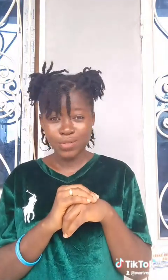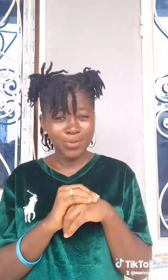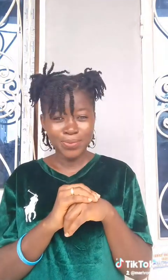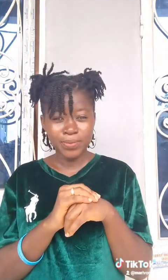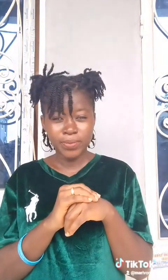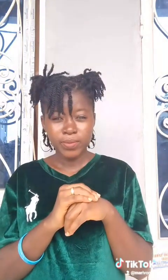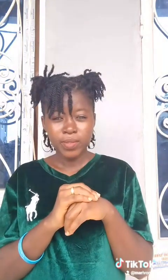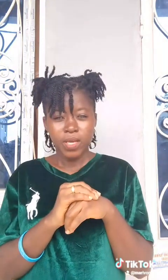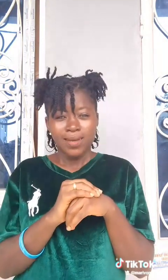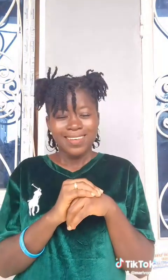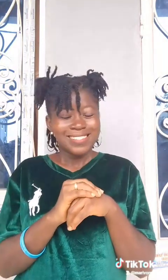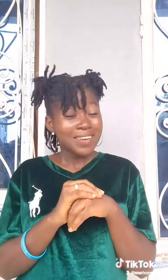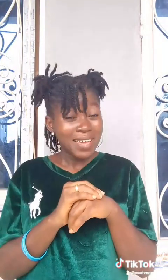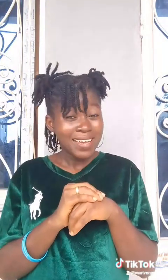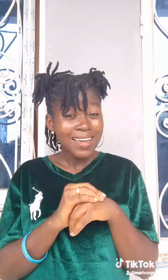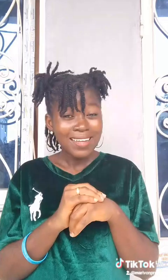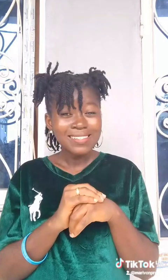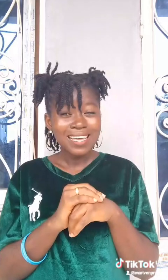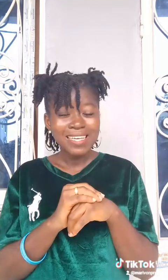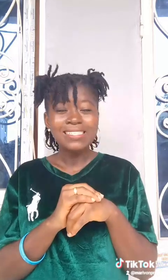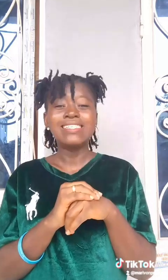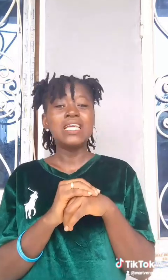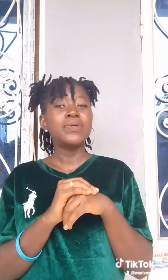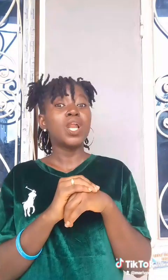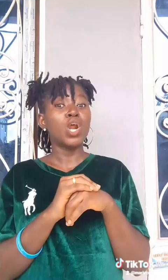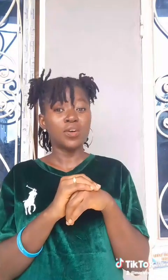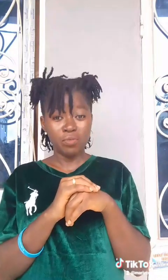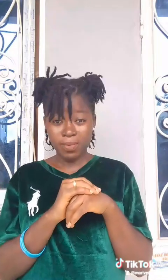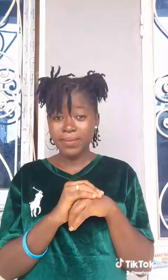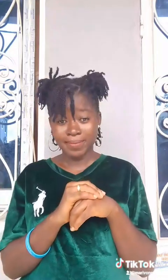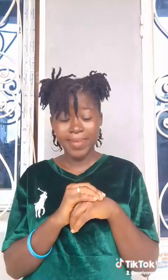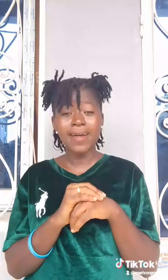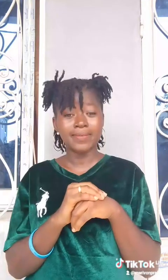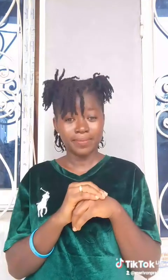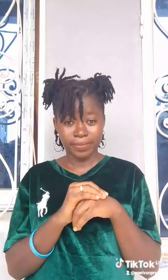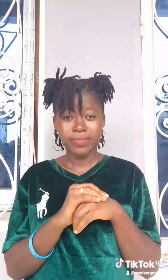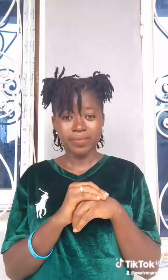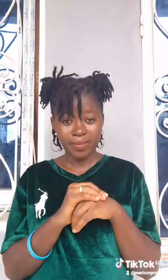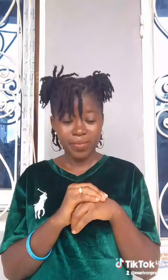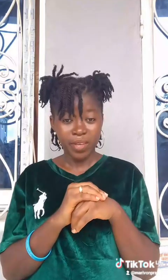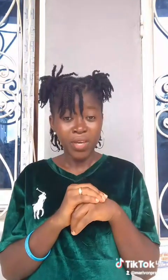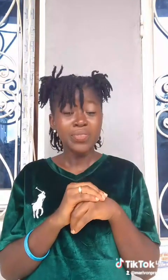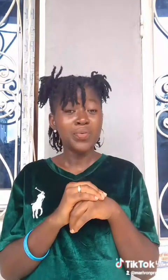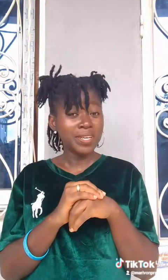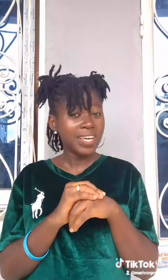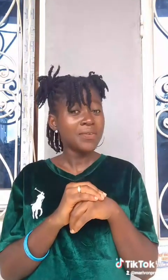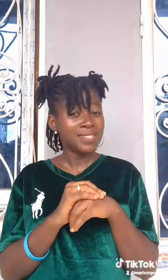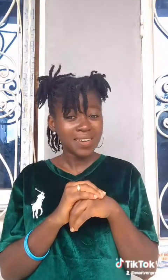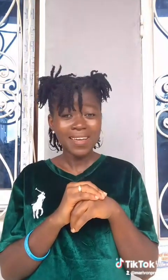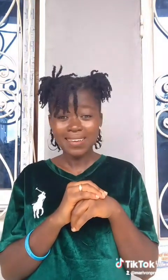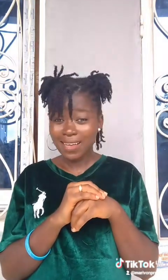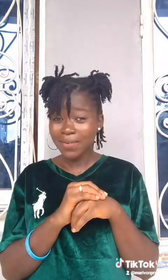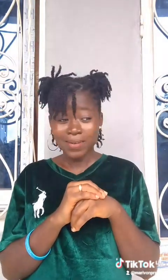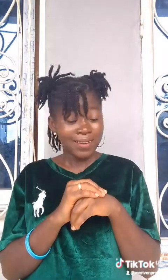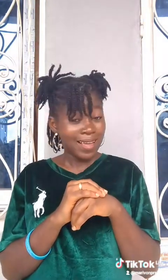know, cervical cancer is dealing with a lot of women. Yeah. The HIV cervical